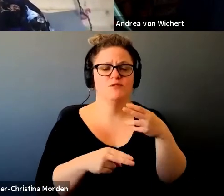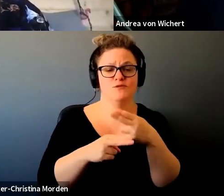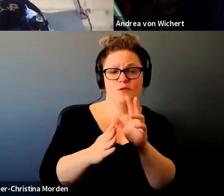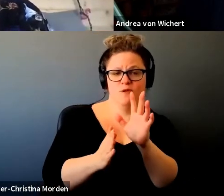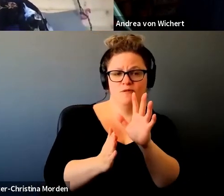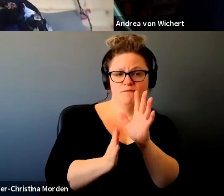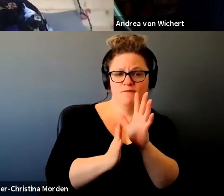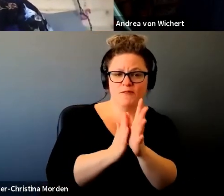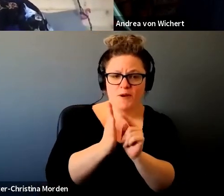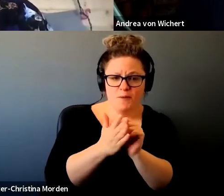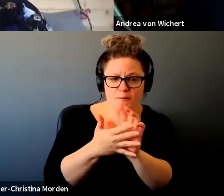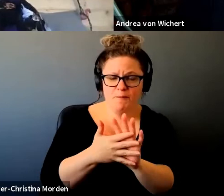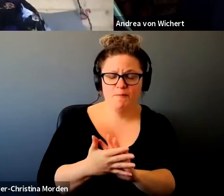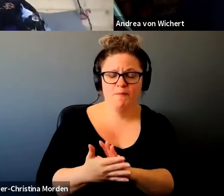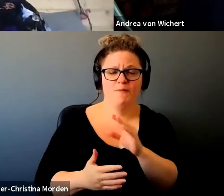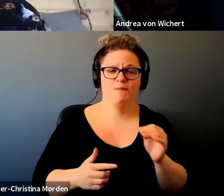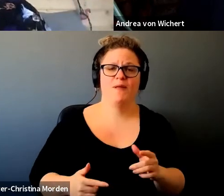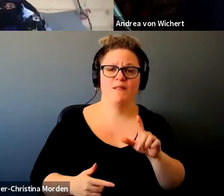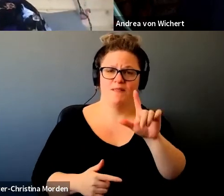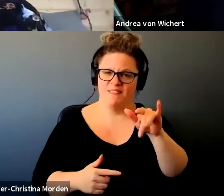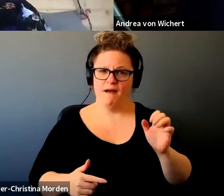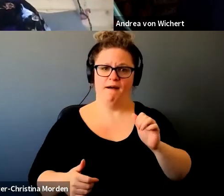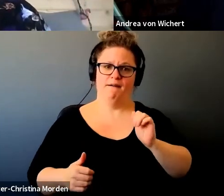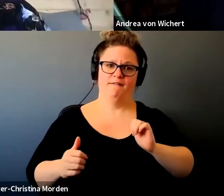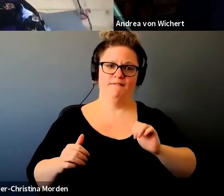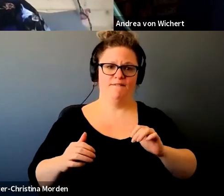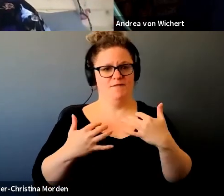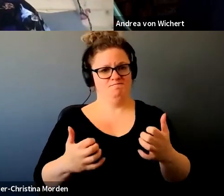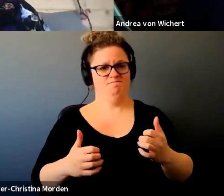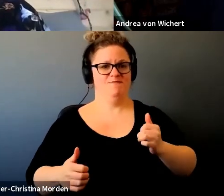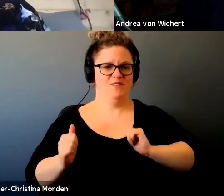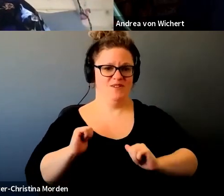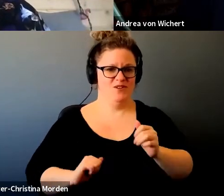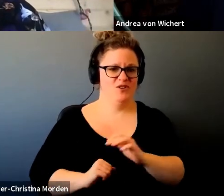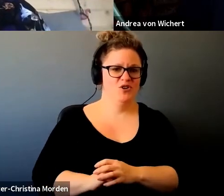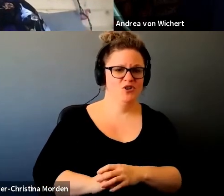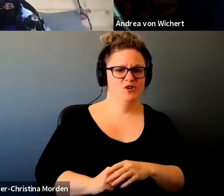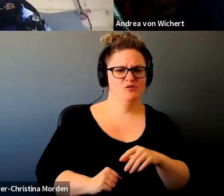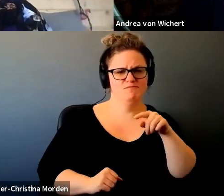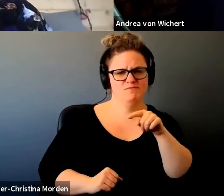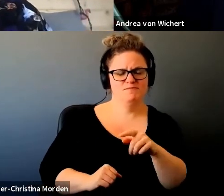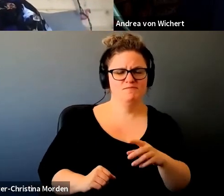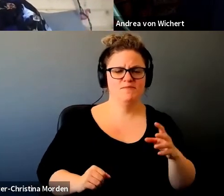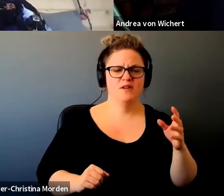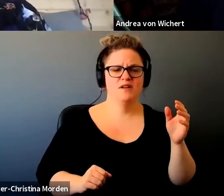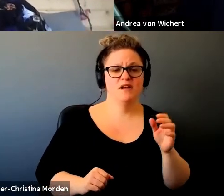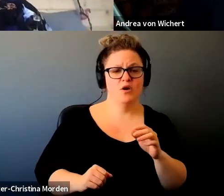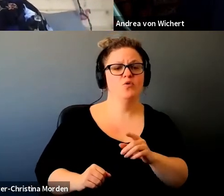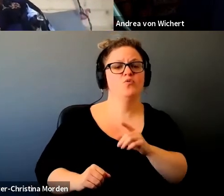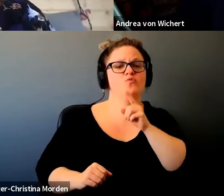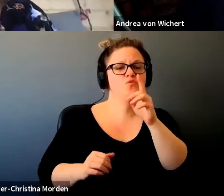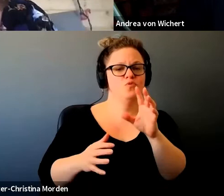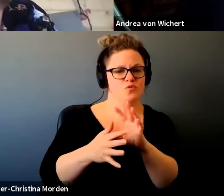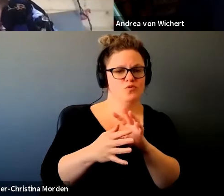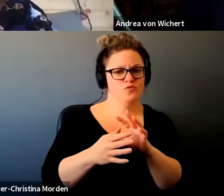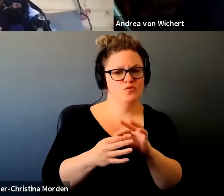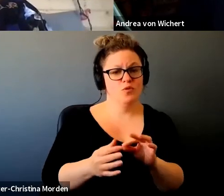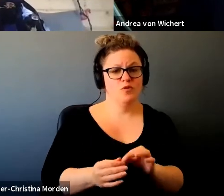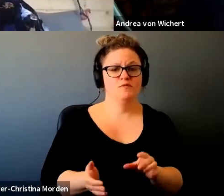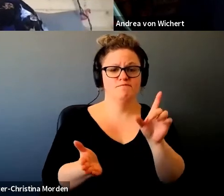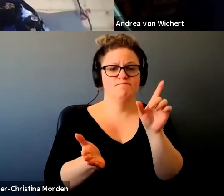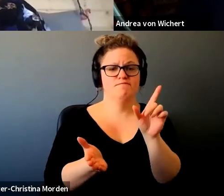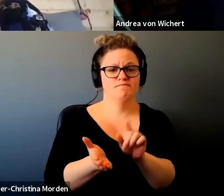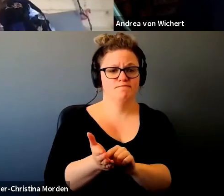patriarchy. She has spent some time studying towards a Master of Arts at the Department of English, Film, and Theater at the University